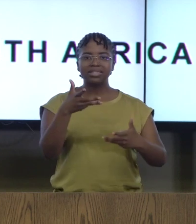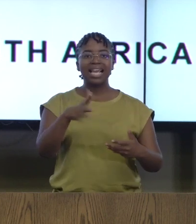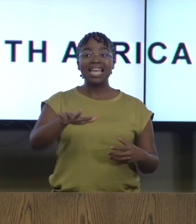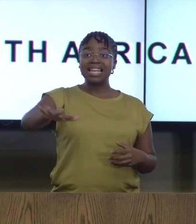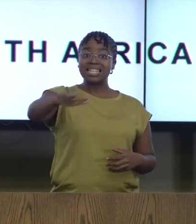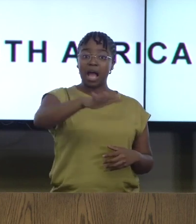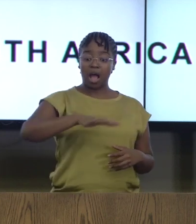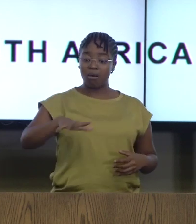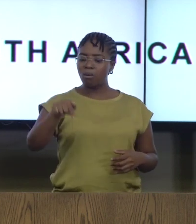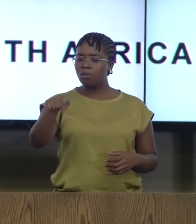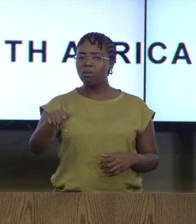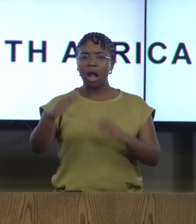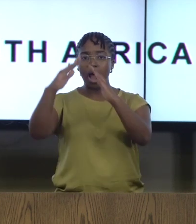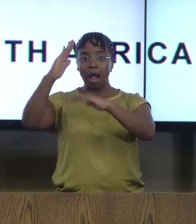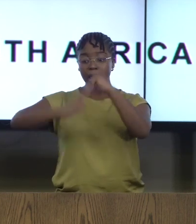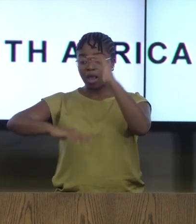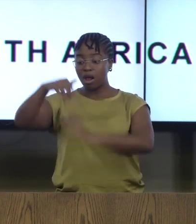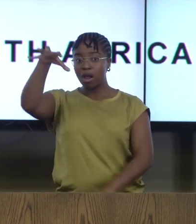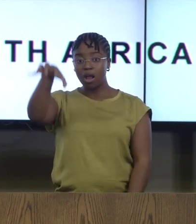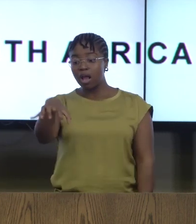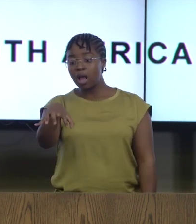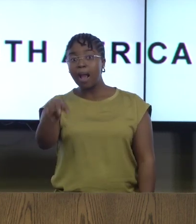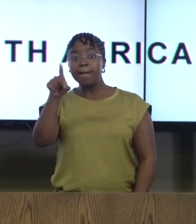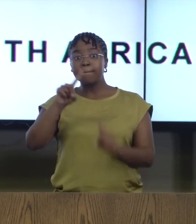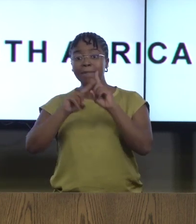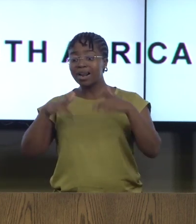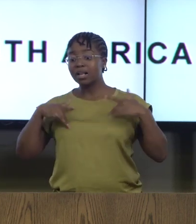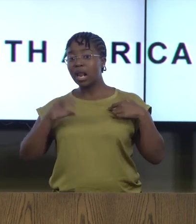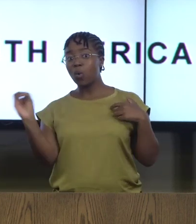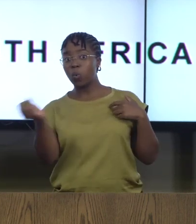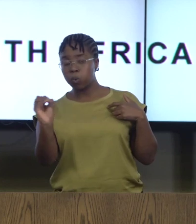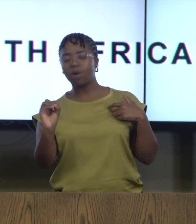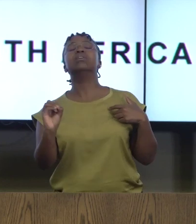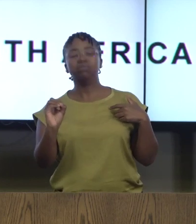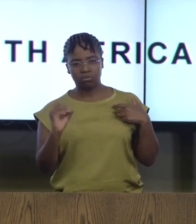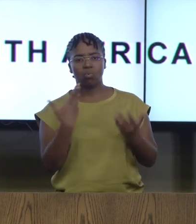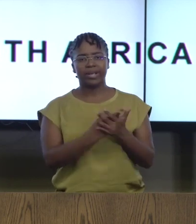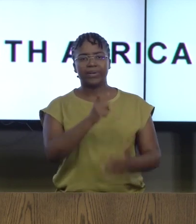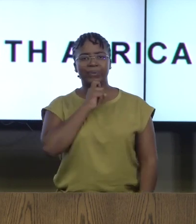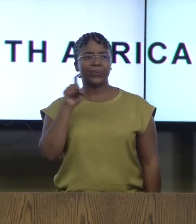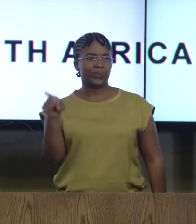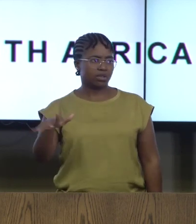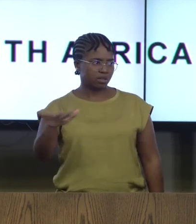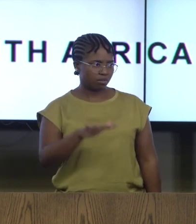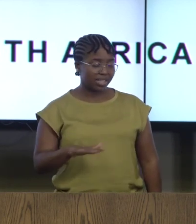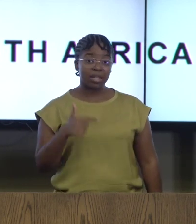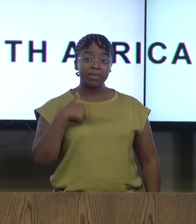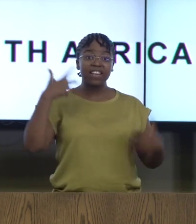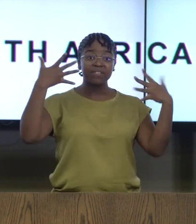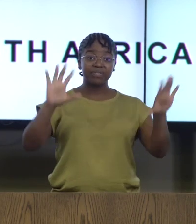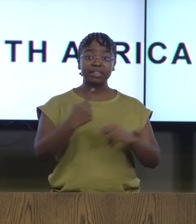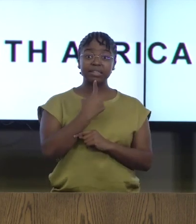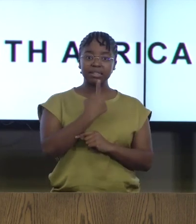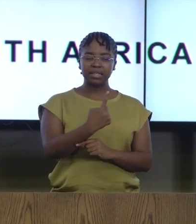lezi ezingenabantu yisikhathi sokuthi sizilungise. Now I did indicate when I was speaking